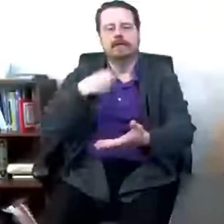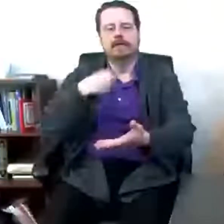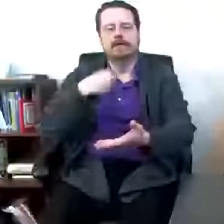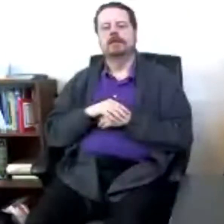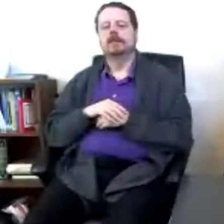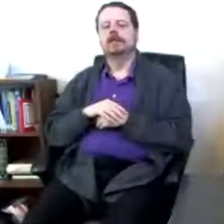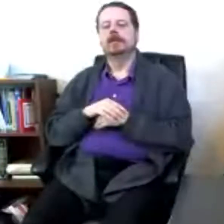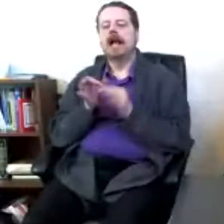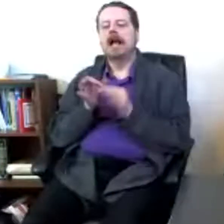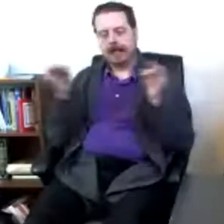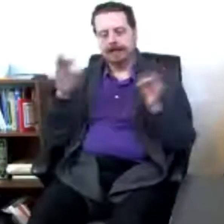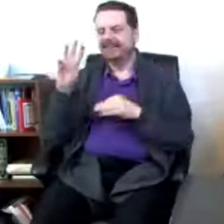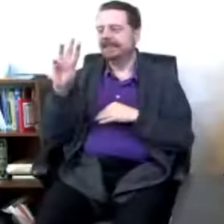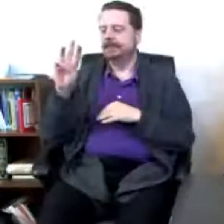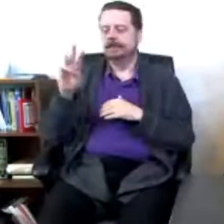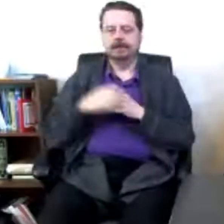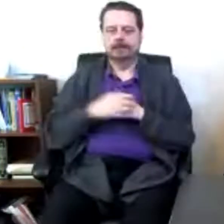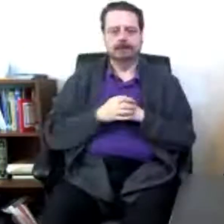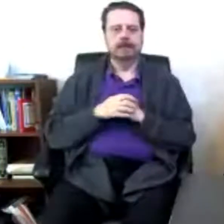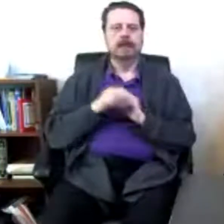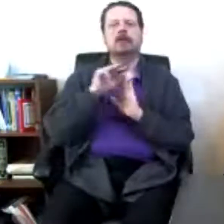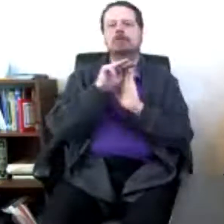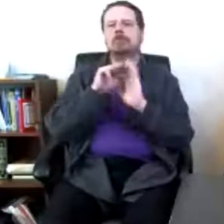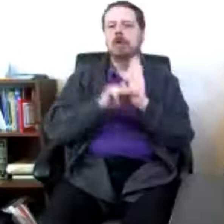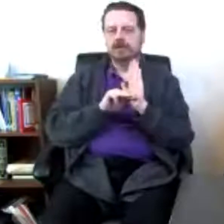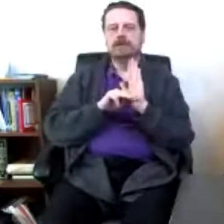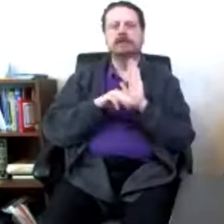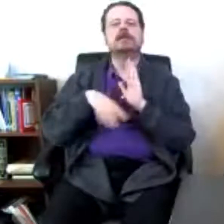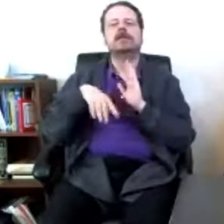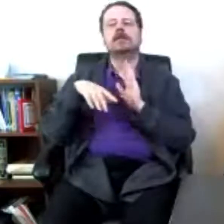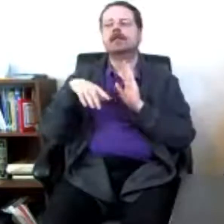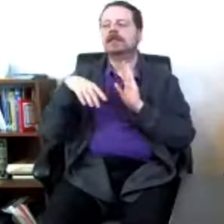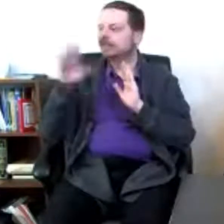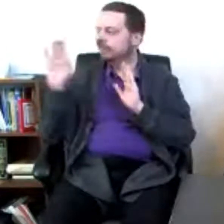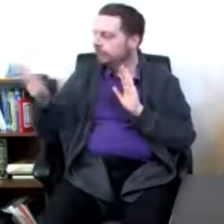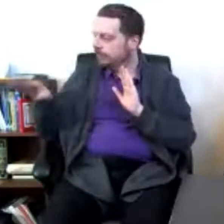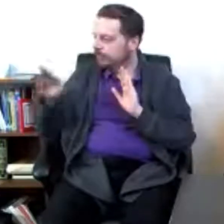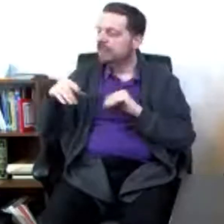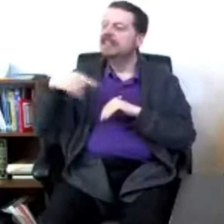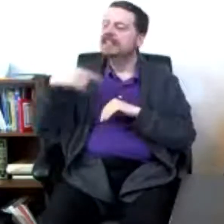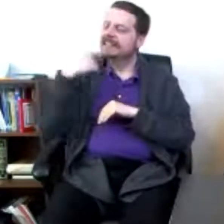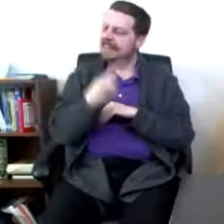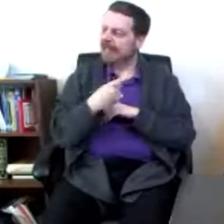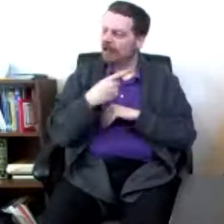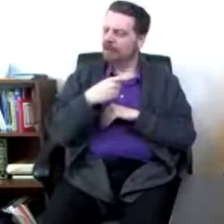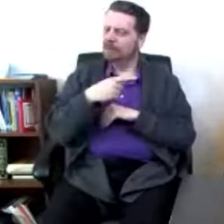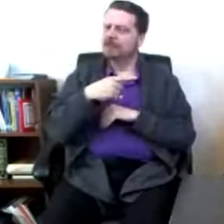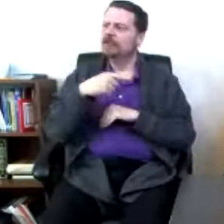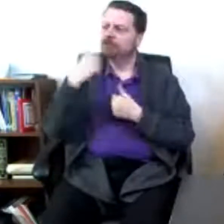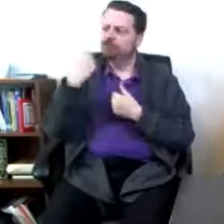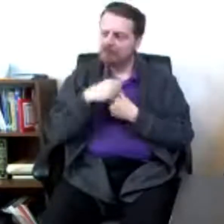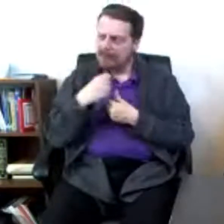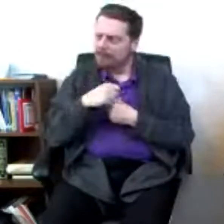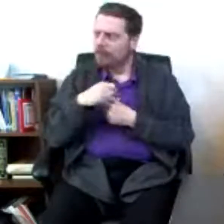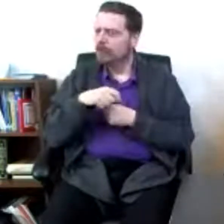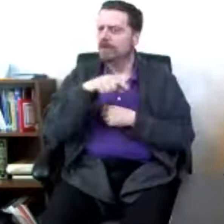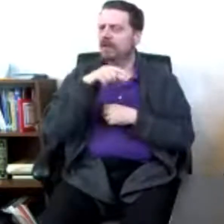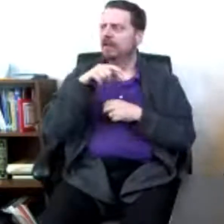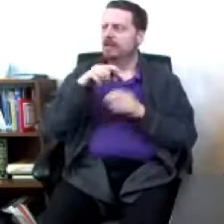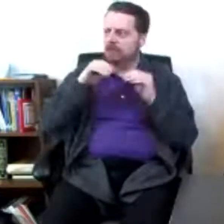You see, ayah number 6, Moses was instructed to tell his people, remember the bounties of Allah upon